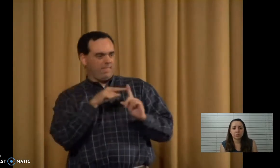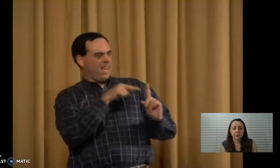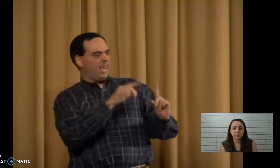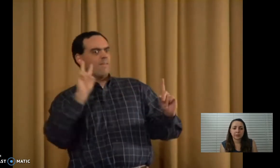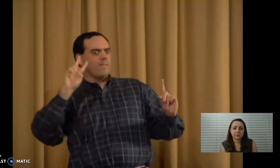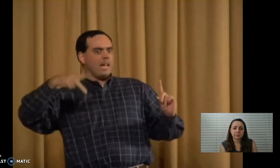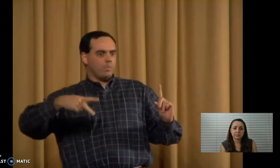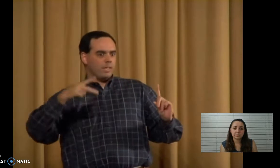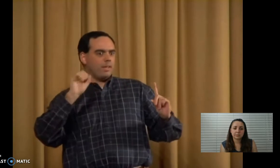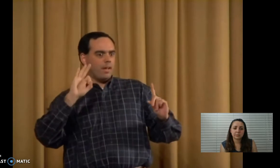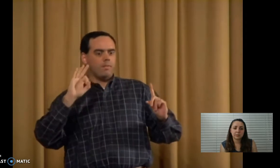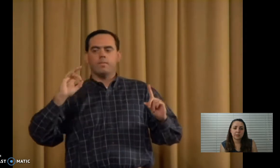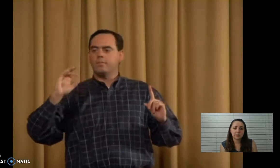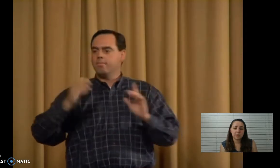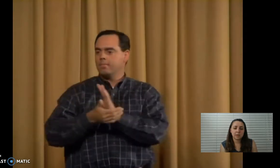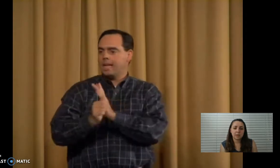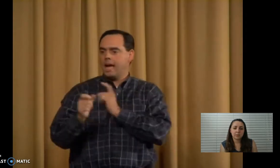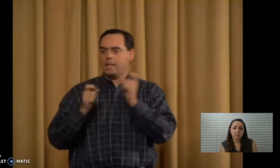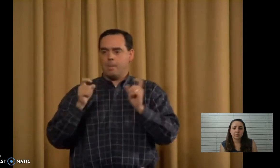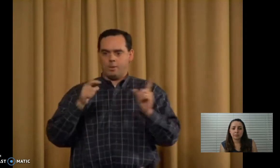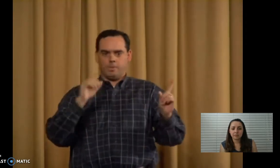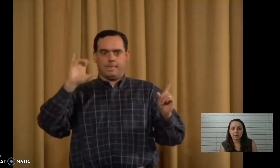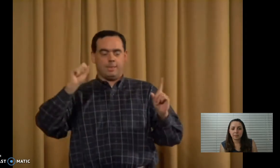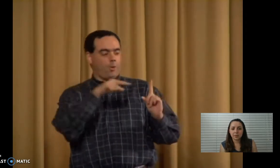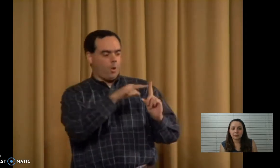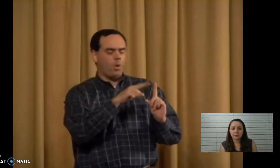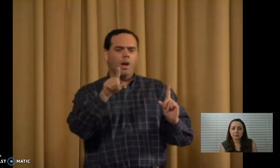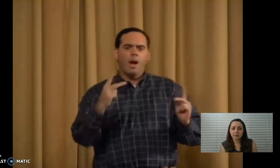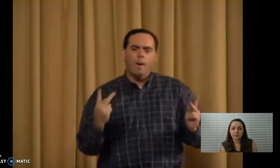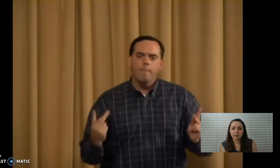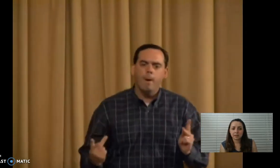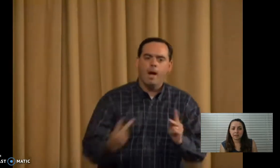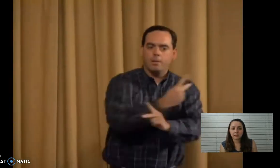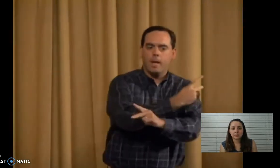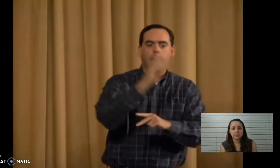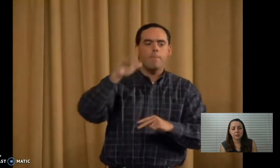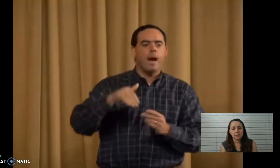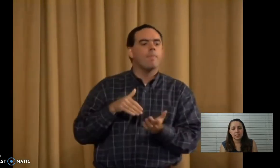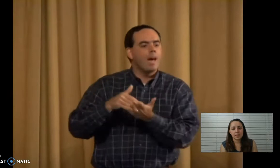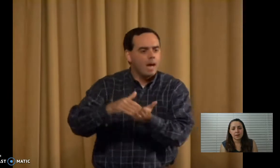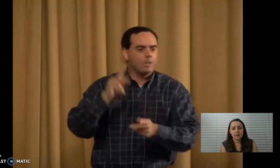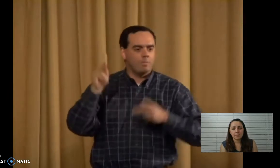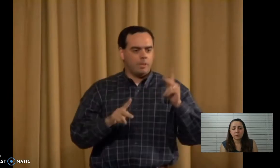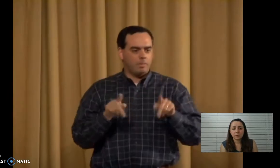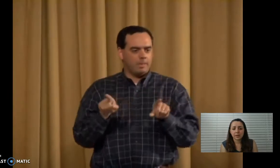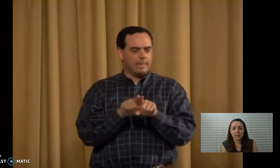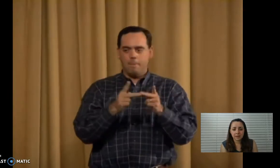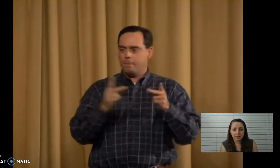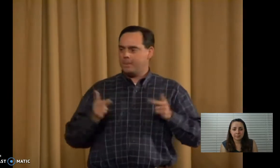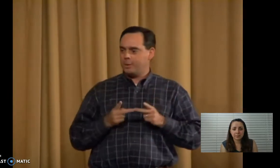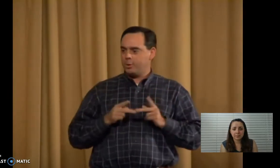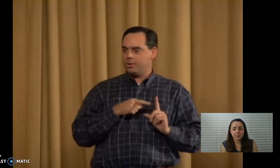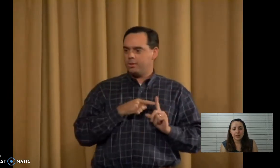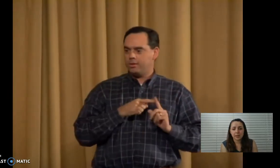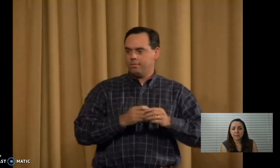and a global perspective. That's what the VP of Cisco said. Now multiply